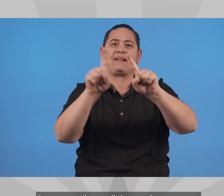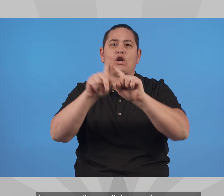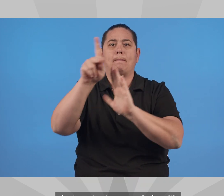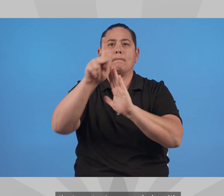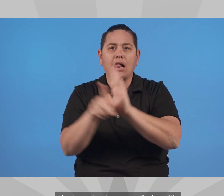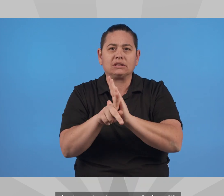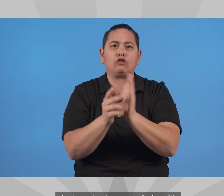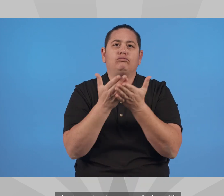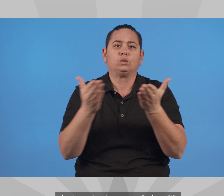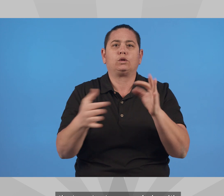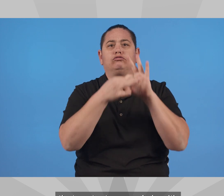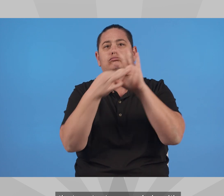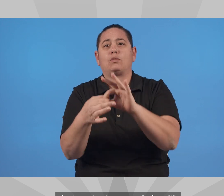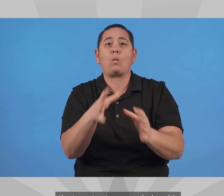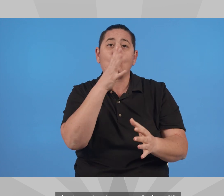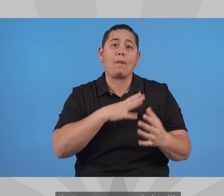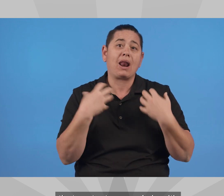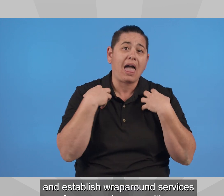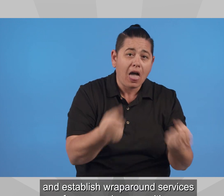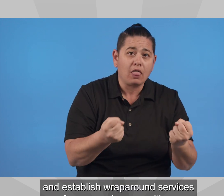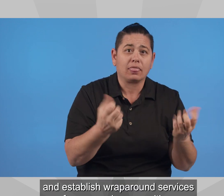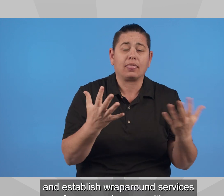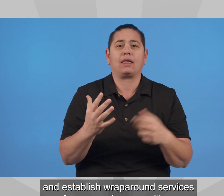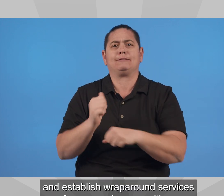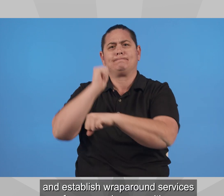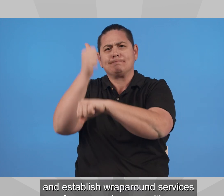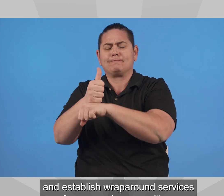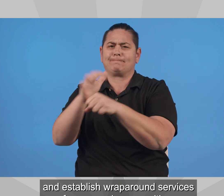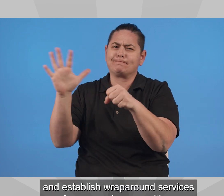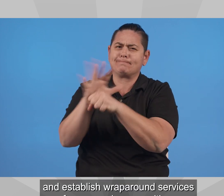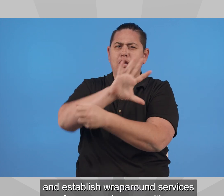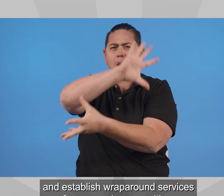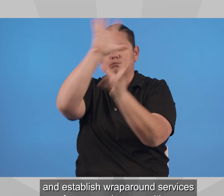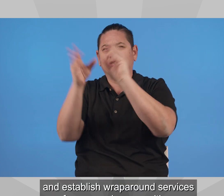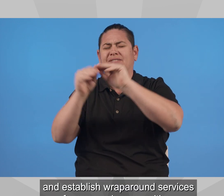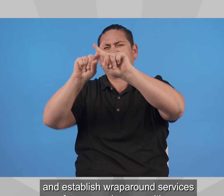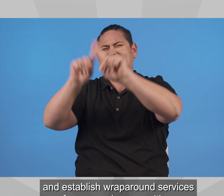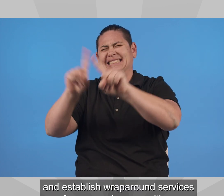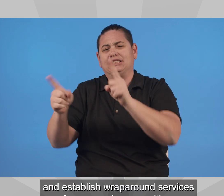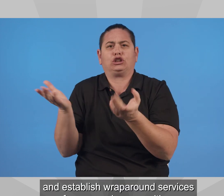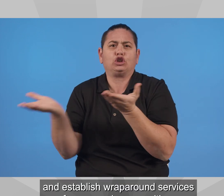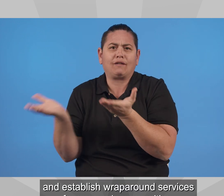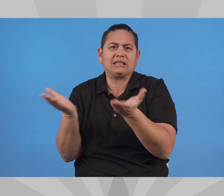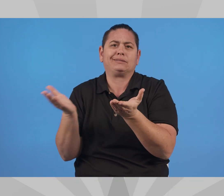that protect women's health and establish wraparound services for our rural communities.